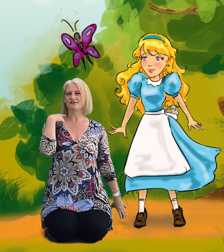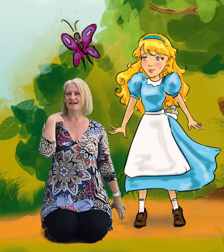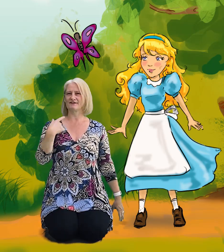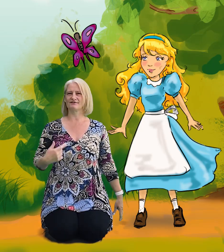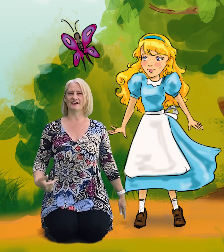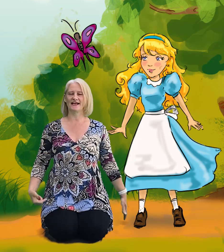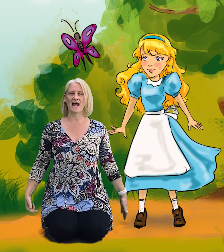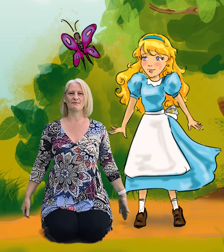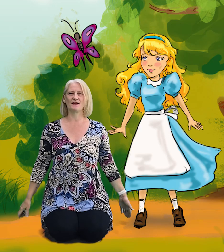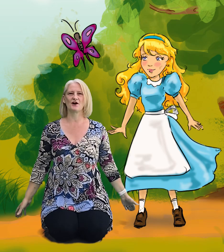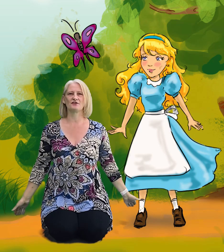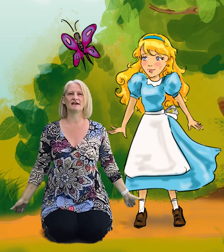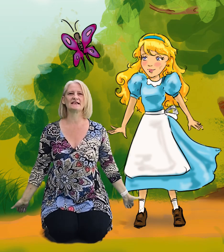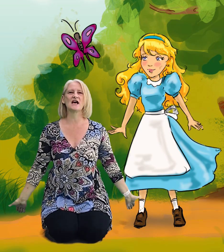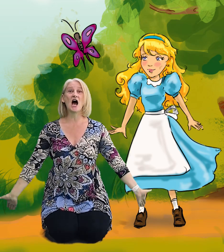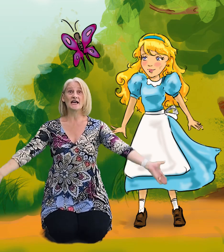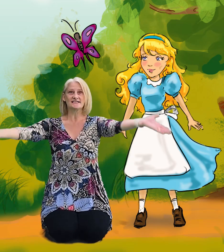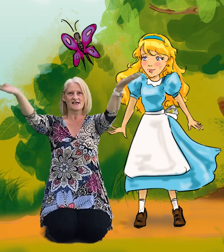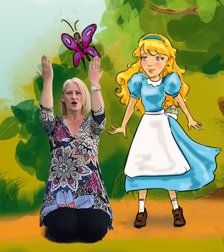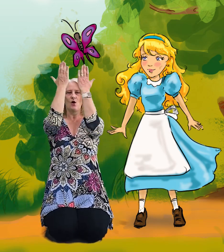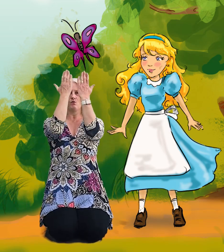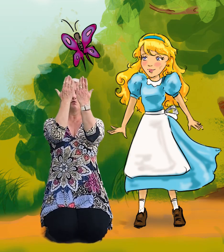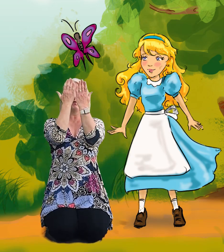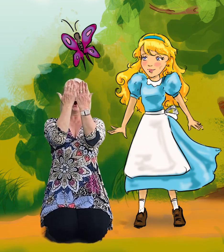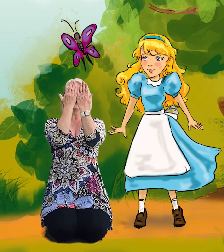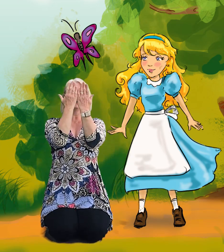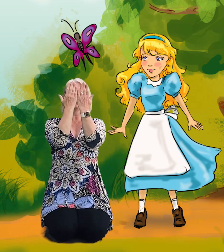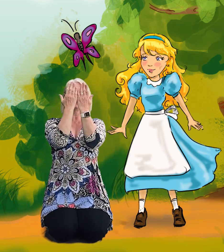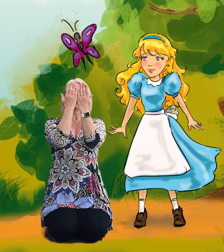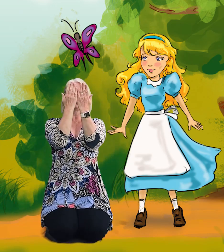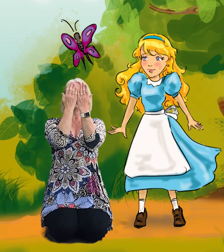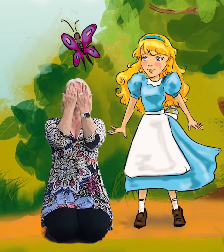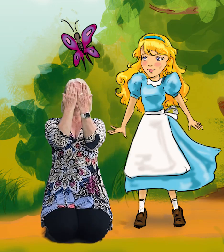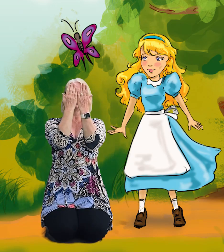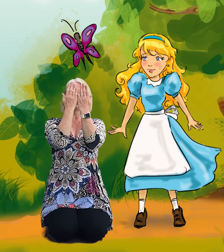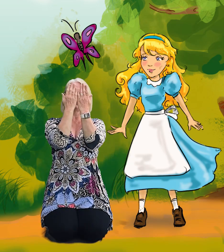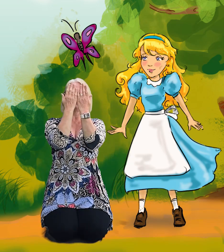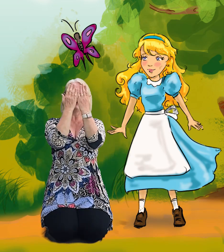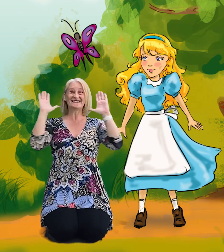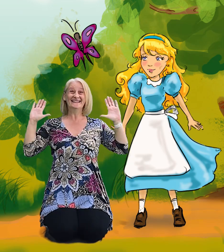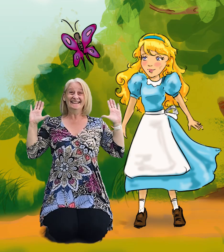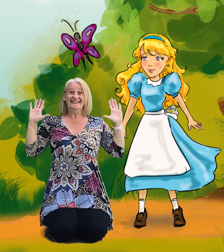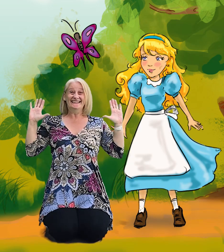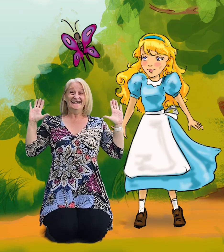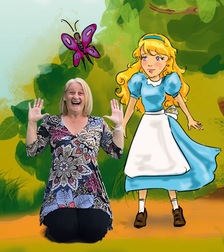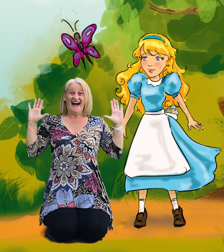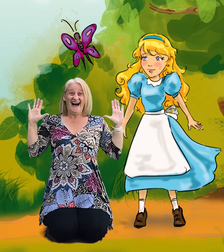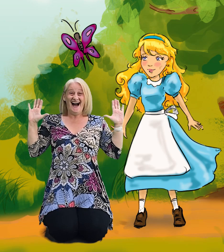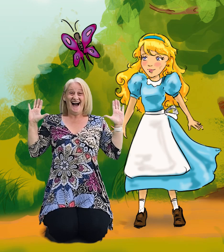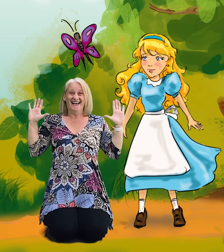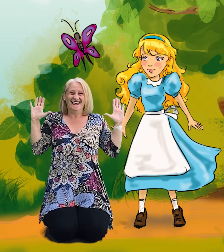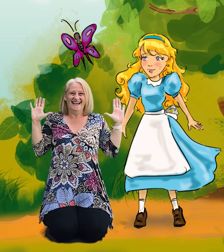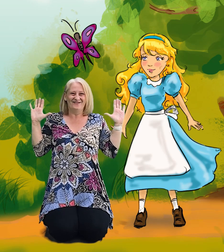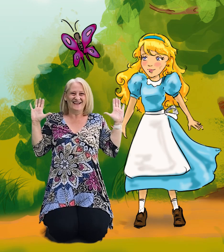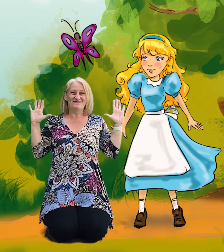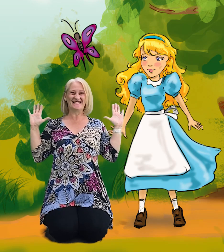feeling really happy. Are you ready? Let's hide. One, two, three. Face. Ah, lovely. Big,